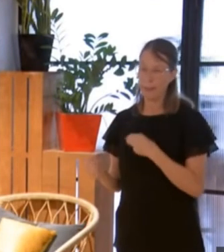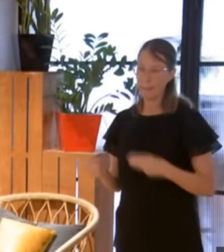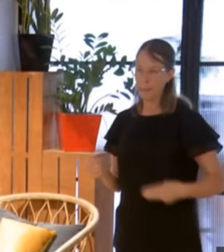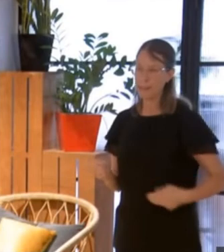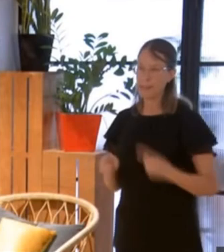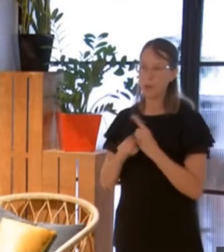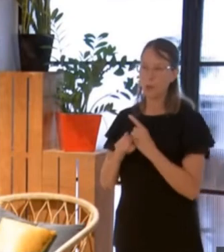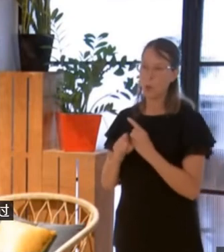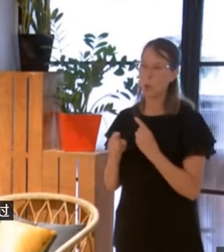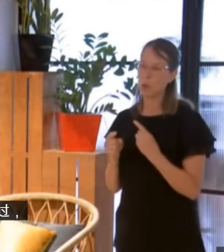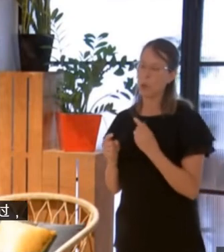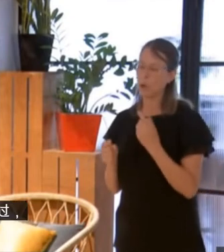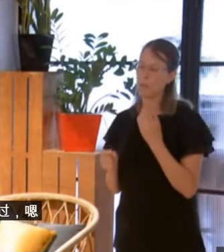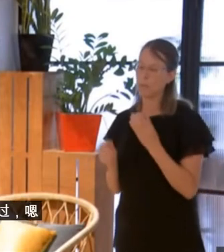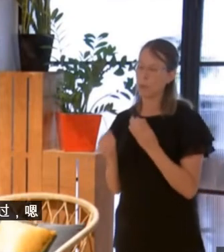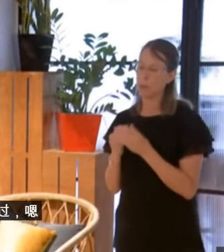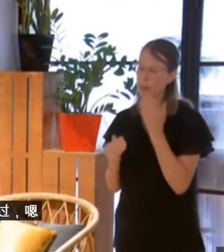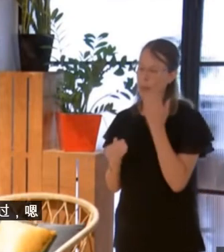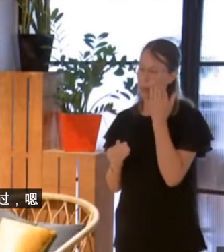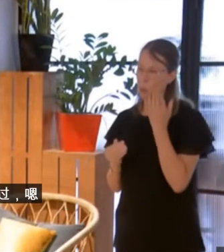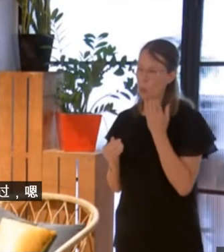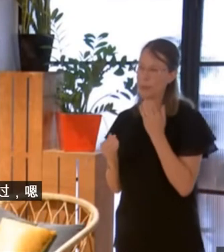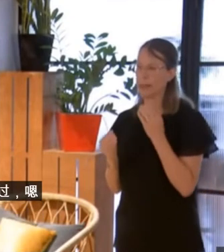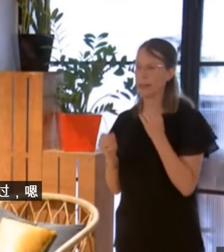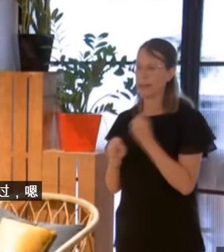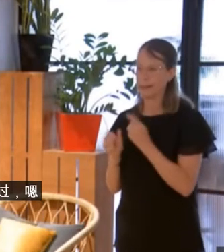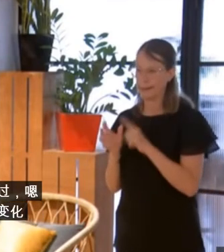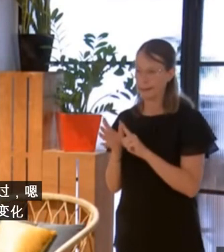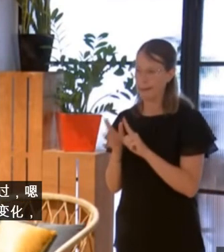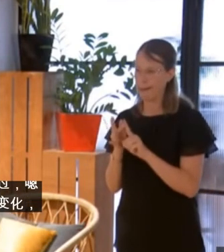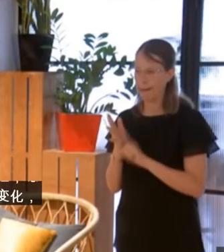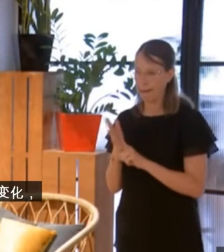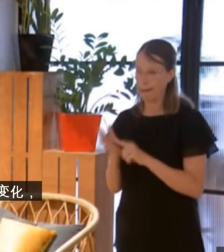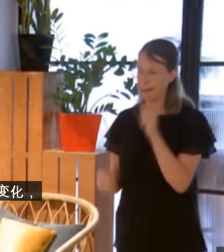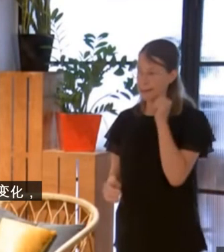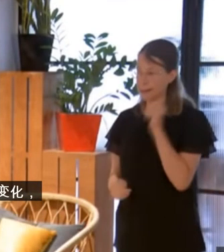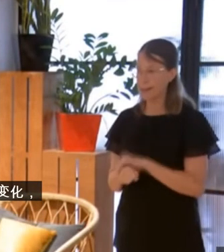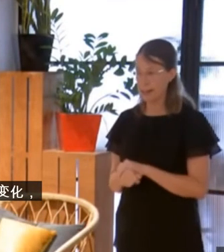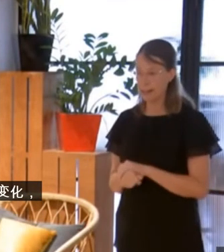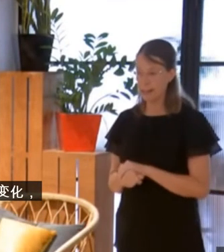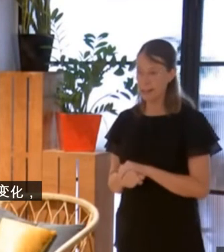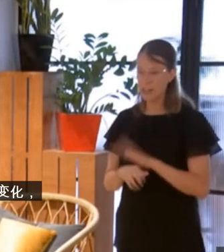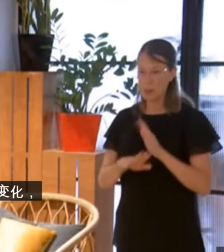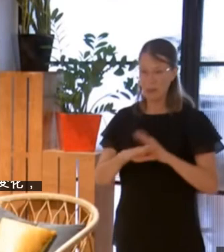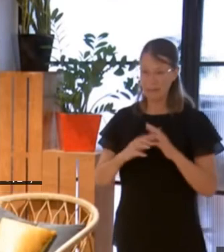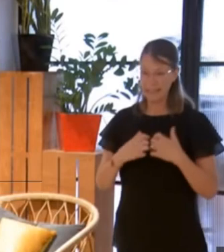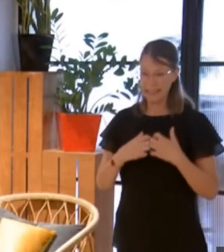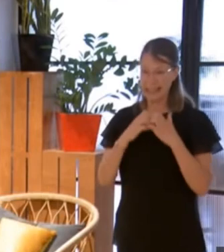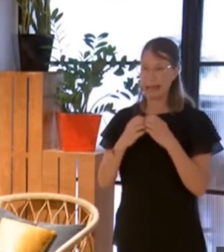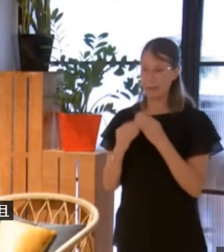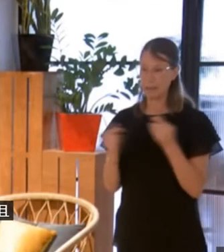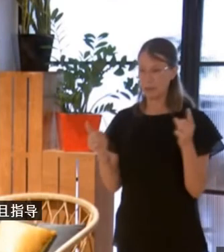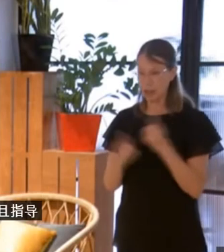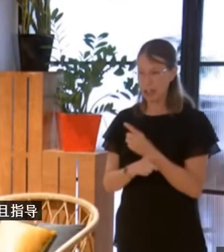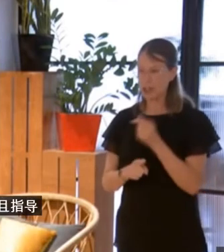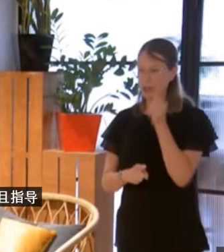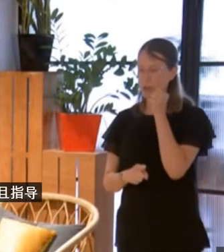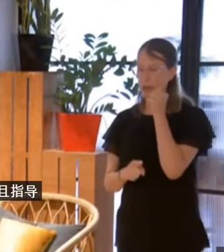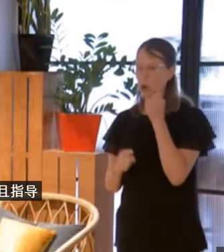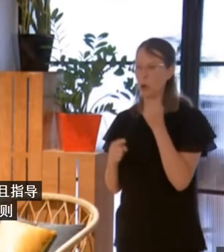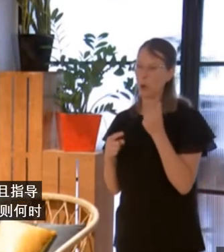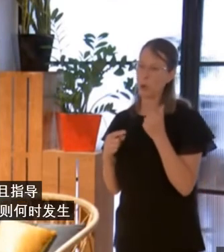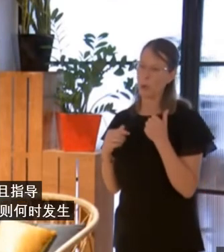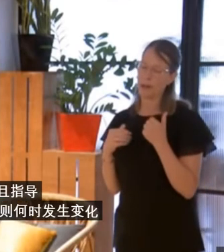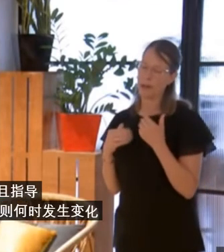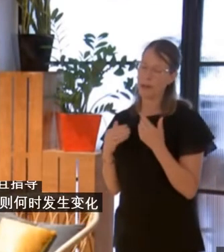with Gail yesterday, and there's been changes that have been put in place. I know that the health system is under pressure, and the guidelines